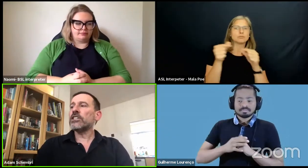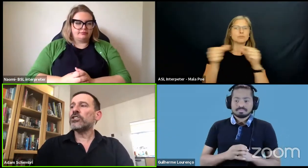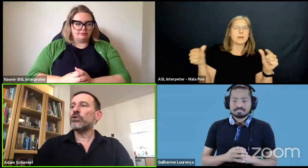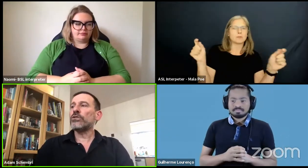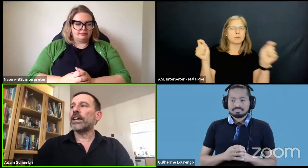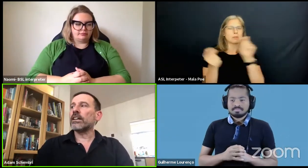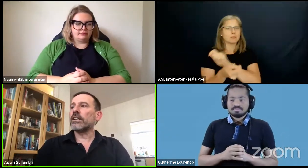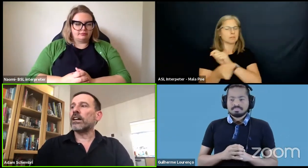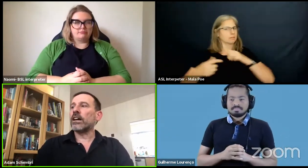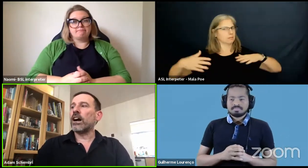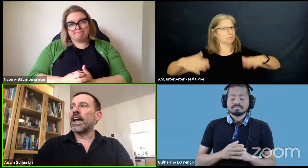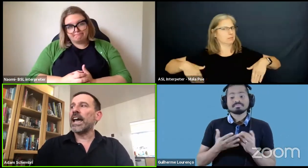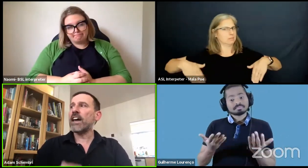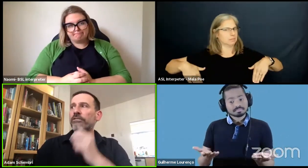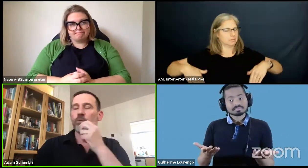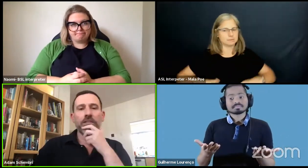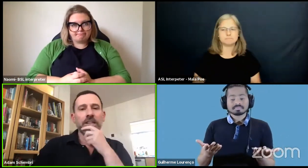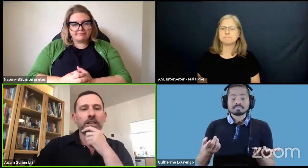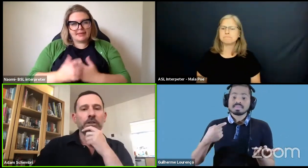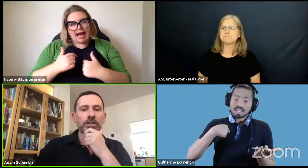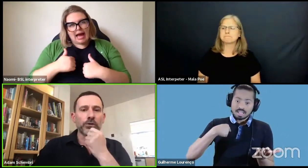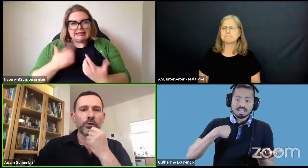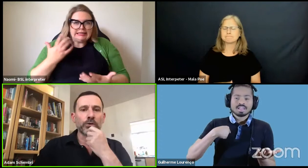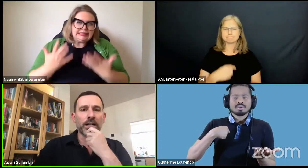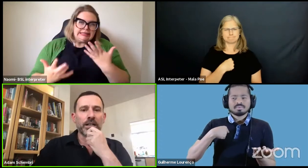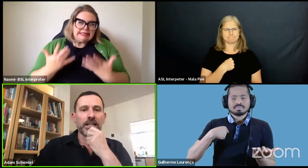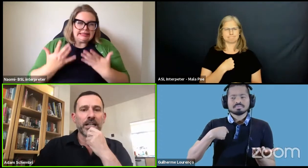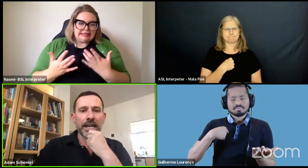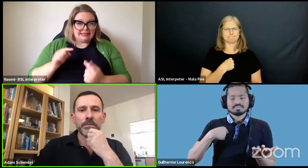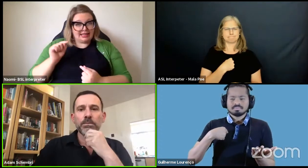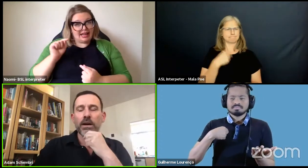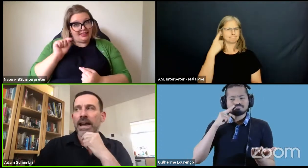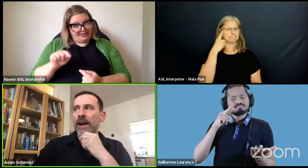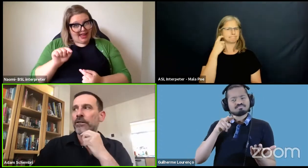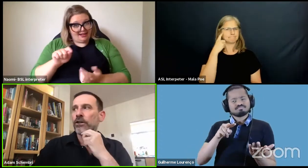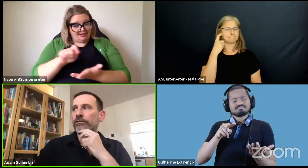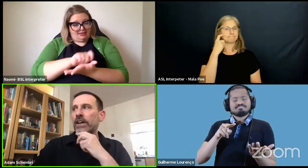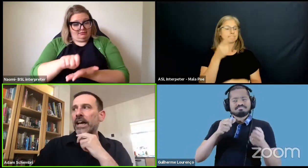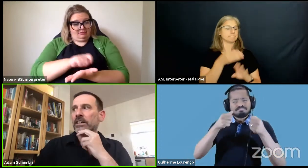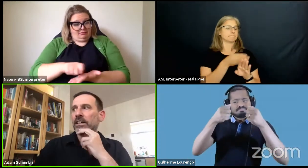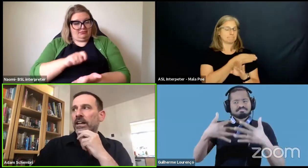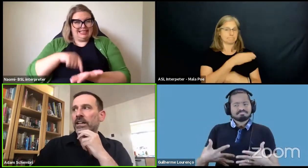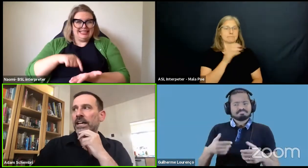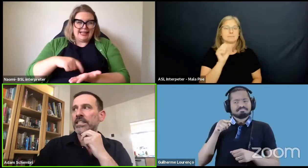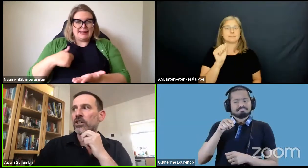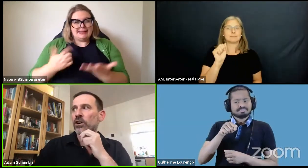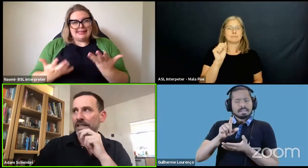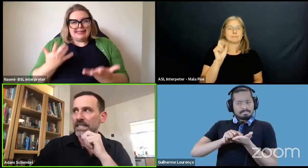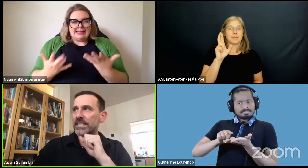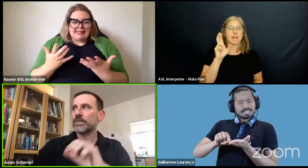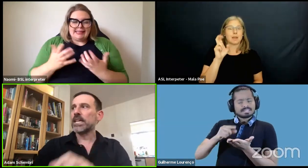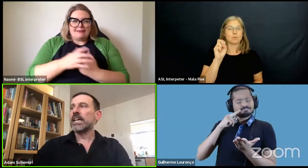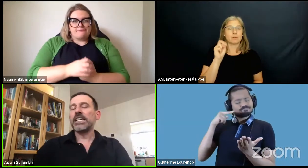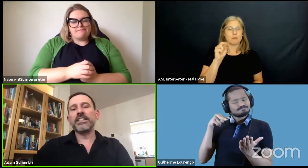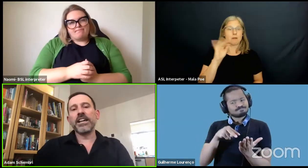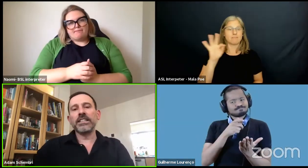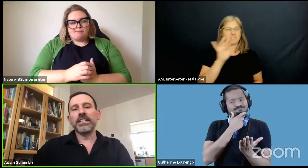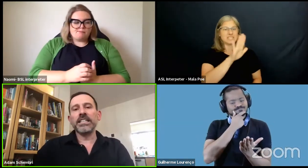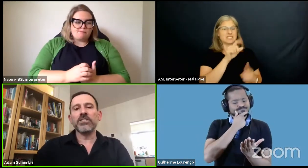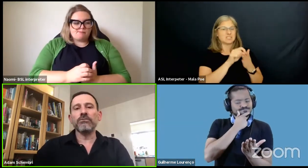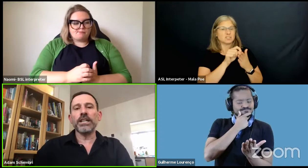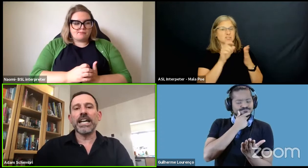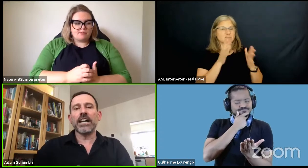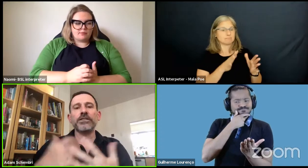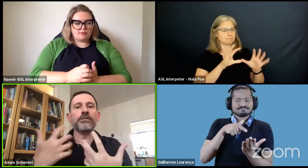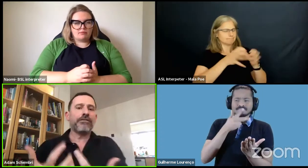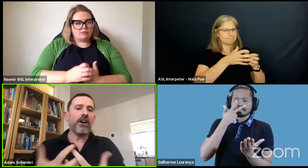The issue that I have with the original claims by Aronoff and his colleagues is that he